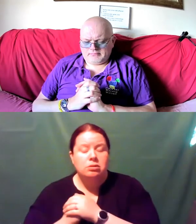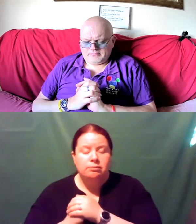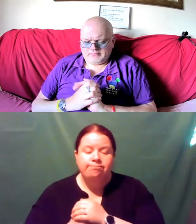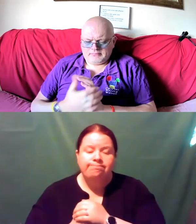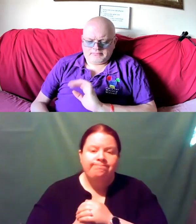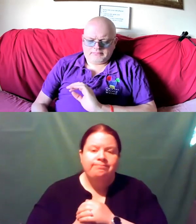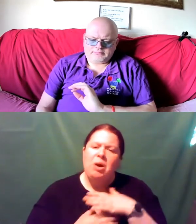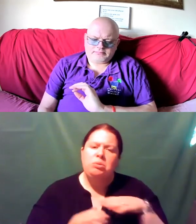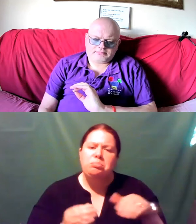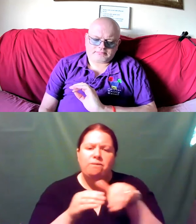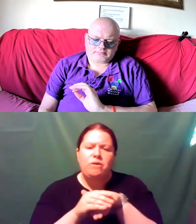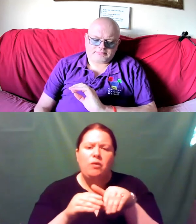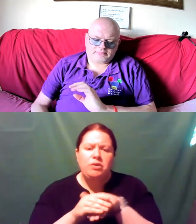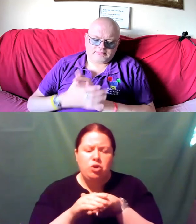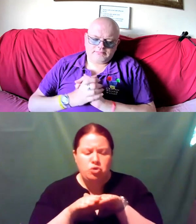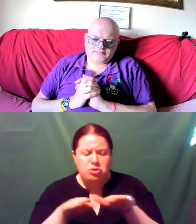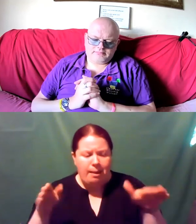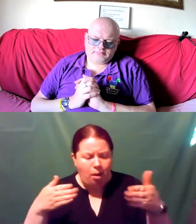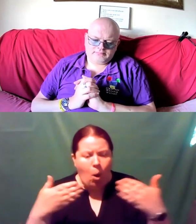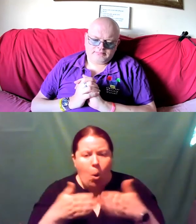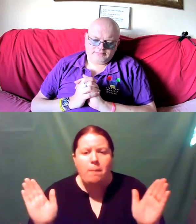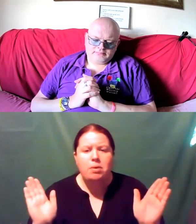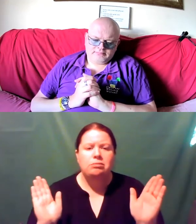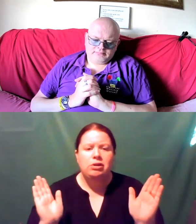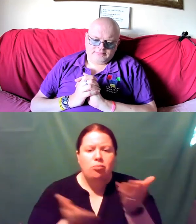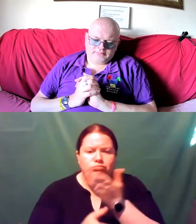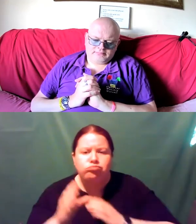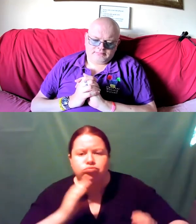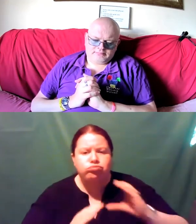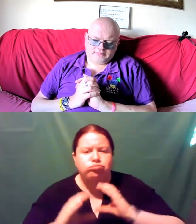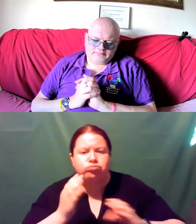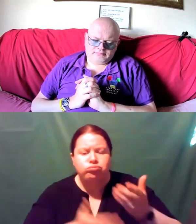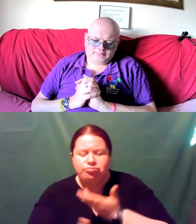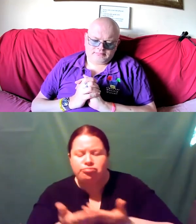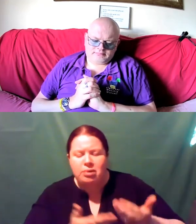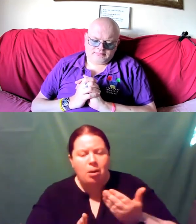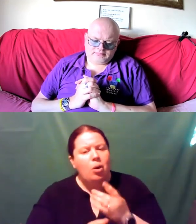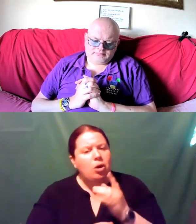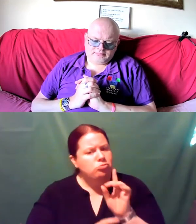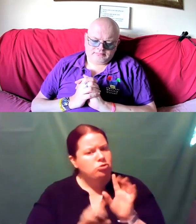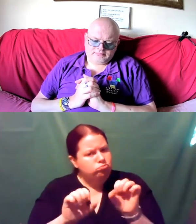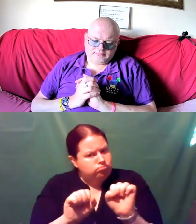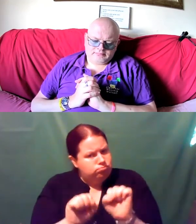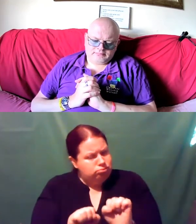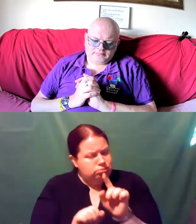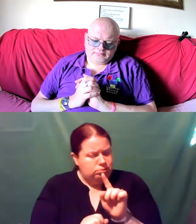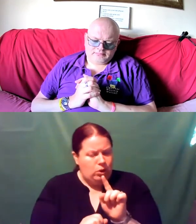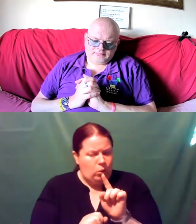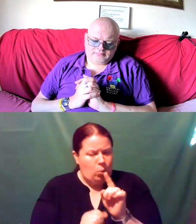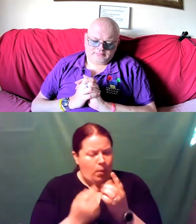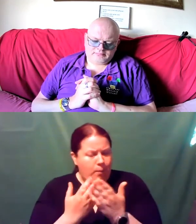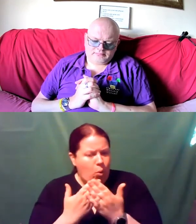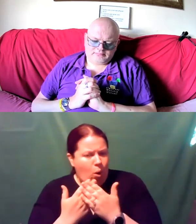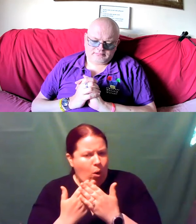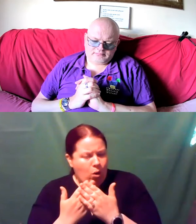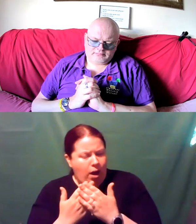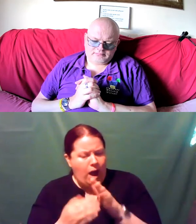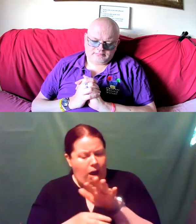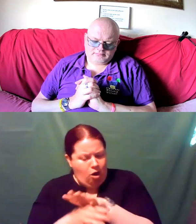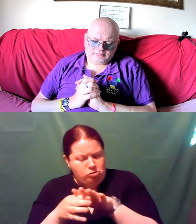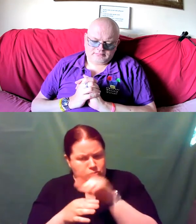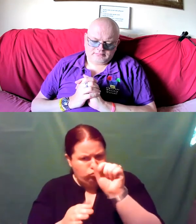kind of open table kind of conversation, but I wanted to just pause on one other aspect of kind of your experience before we get into